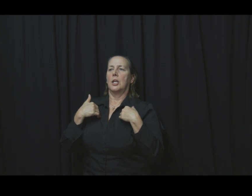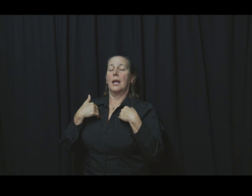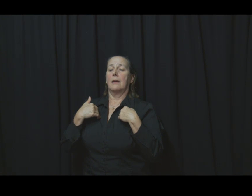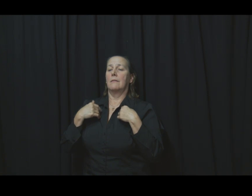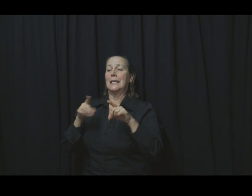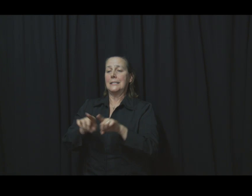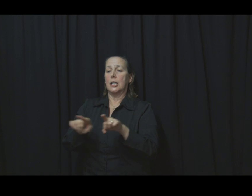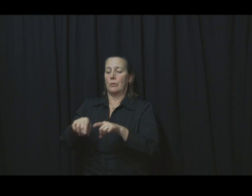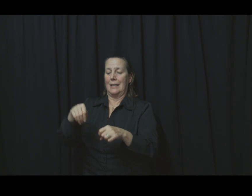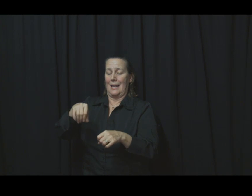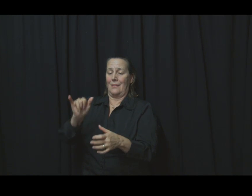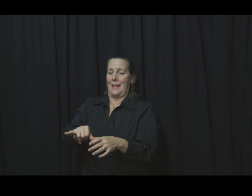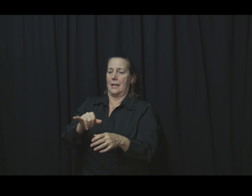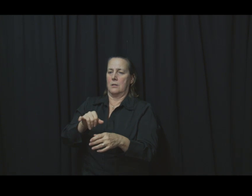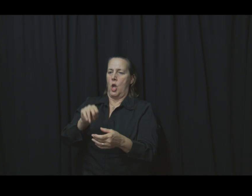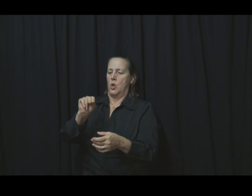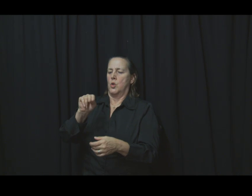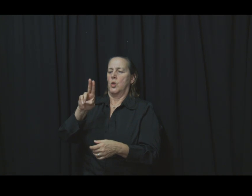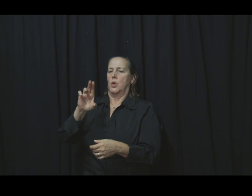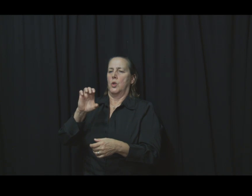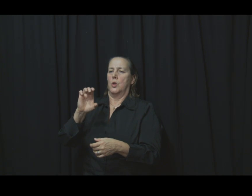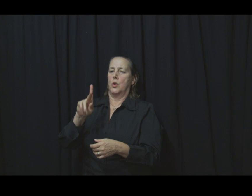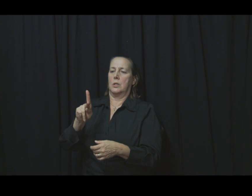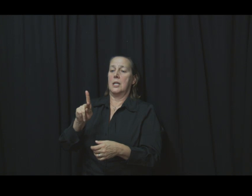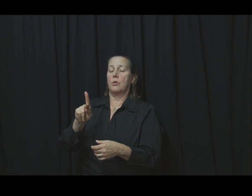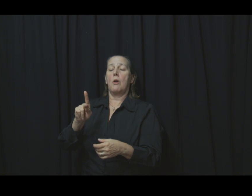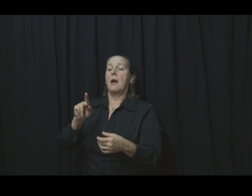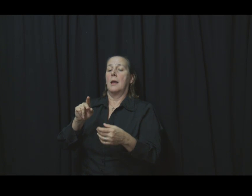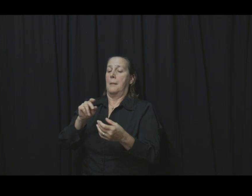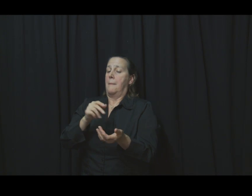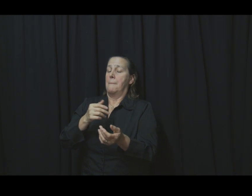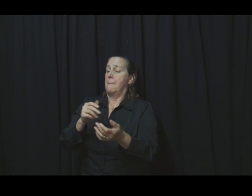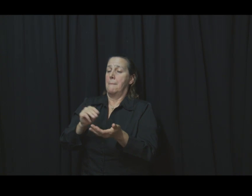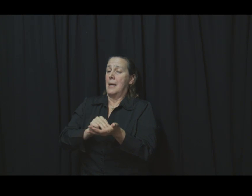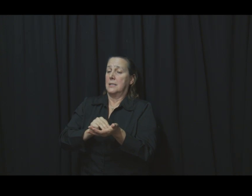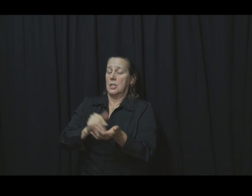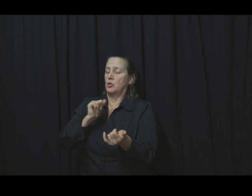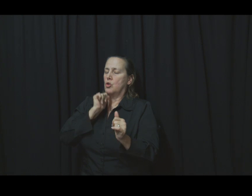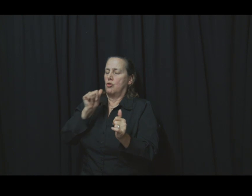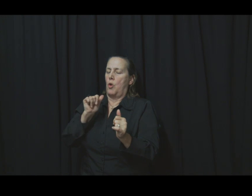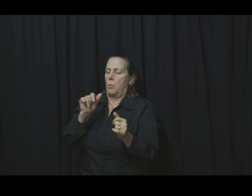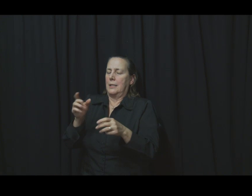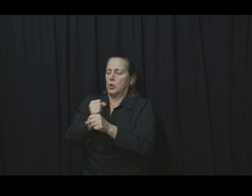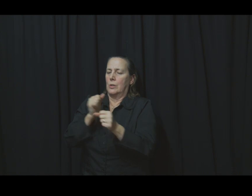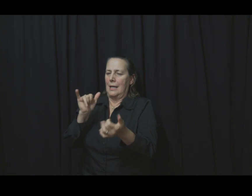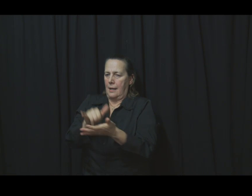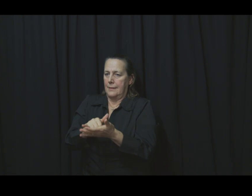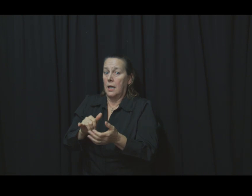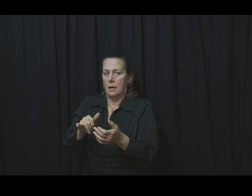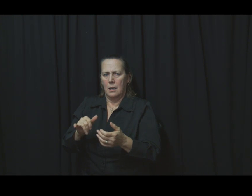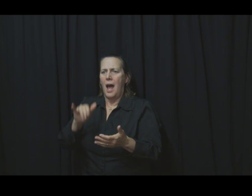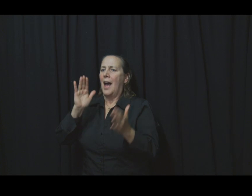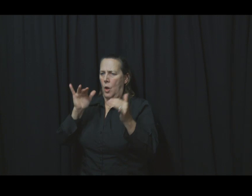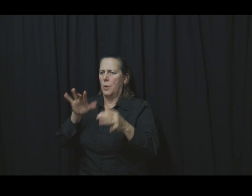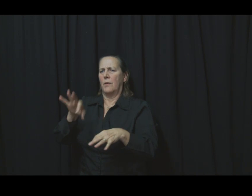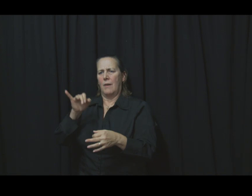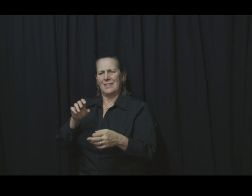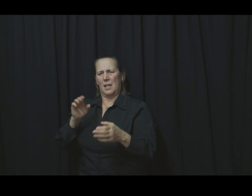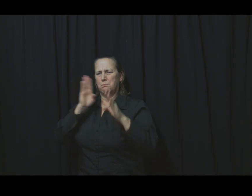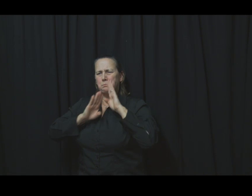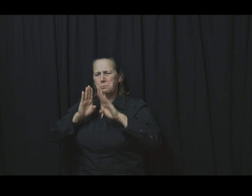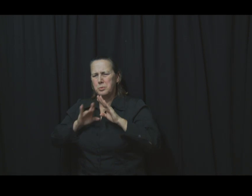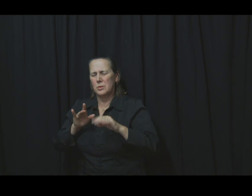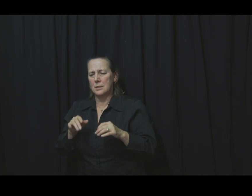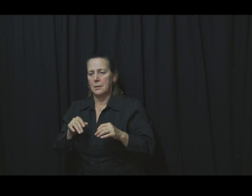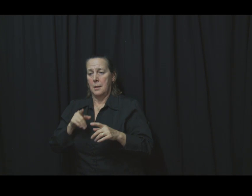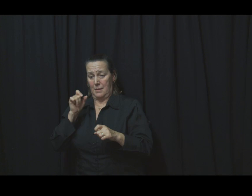this kind of nuclear medicine, this kind of drugs associated with that. I hope you find that troubling. I hope you're concerned